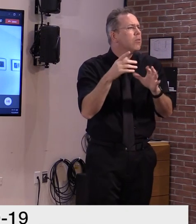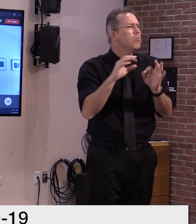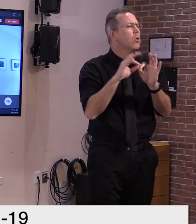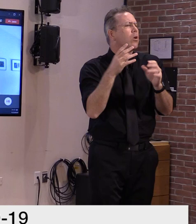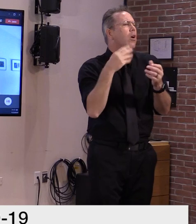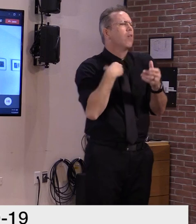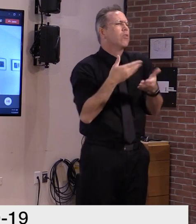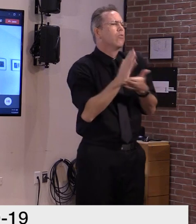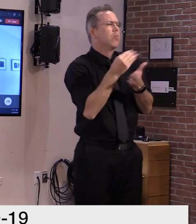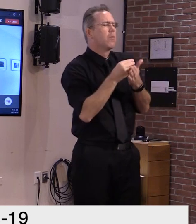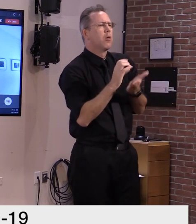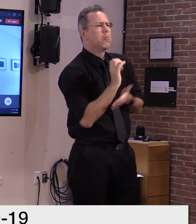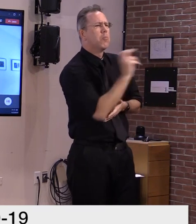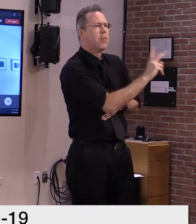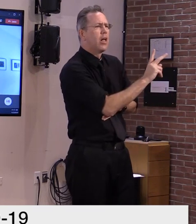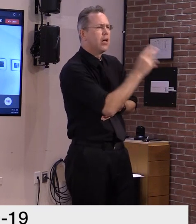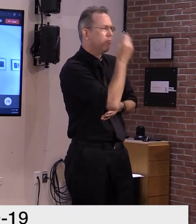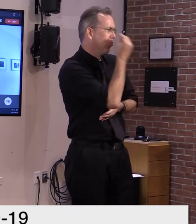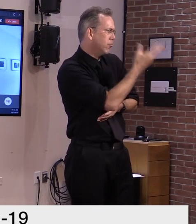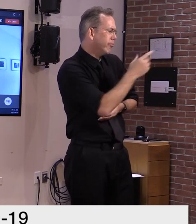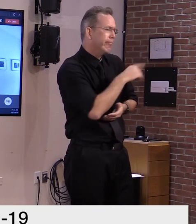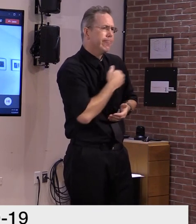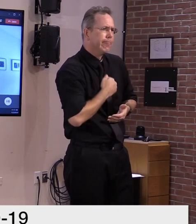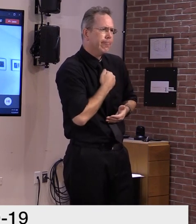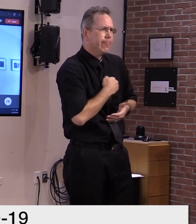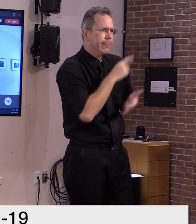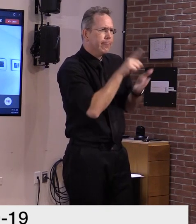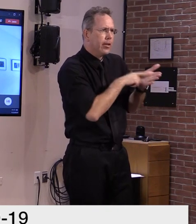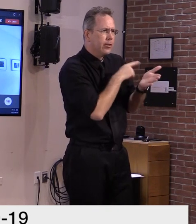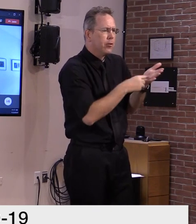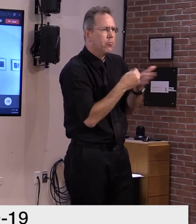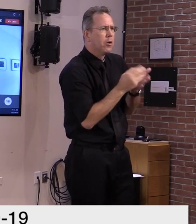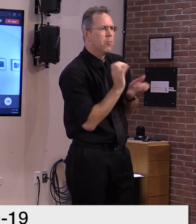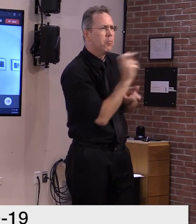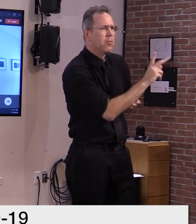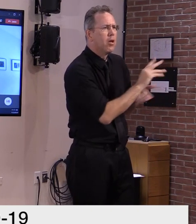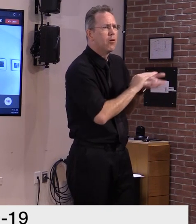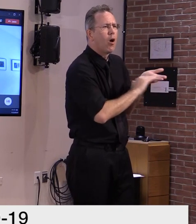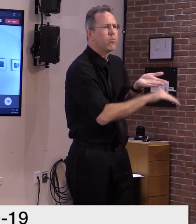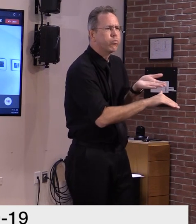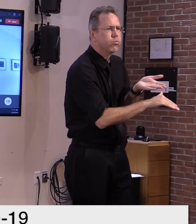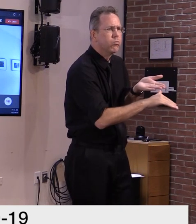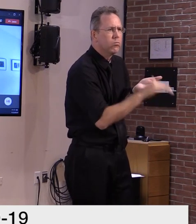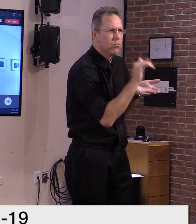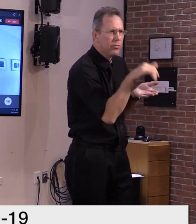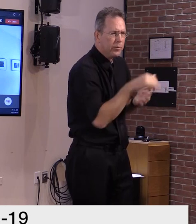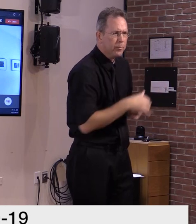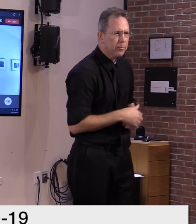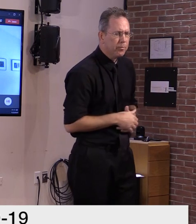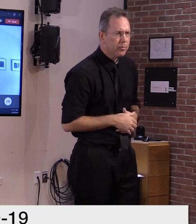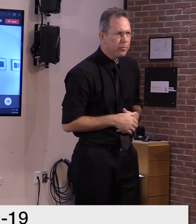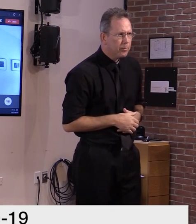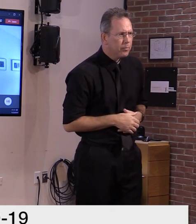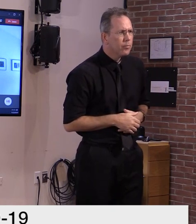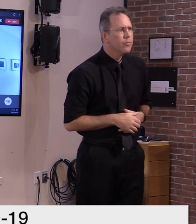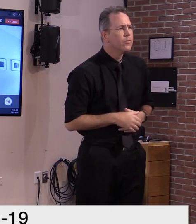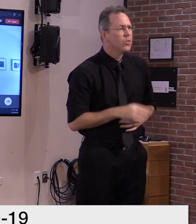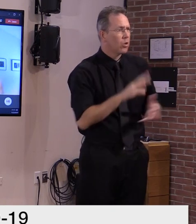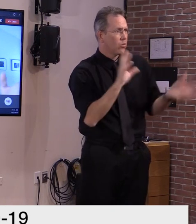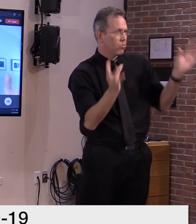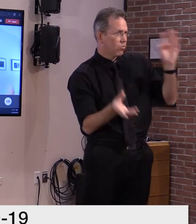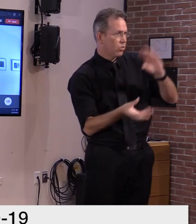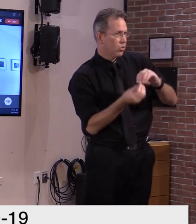Today's area guidance will mean skiing and riding will look different. There is no doubt about it. In addition to six